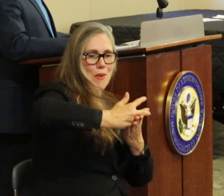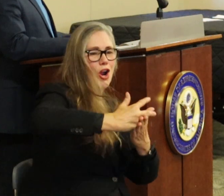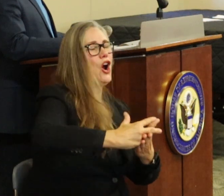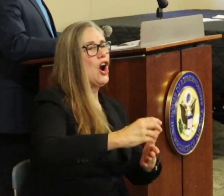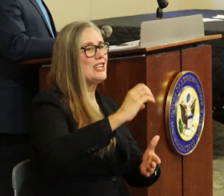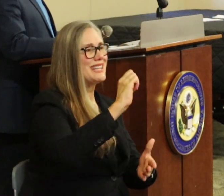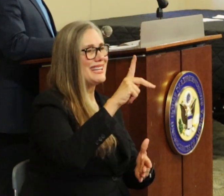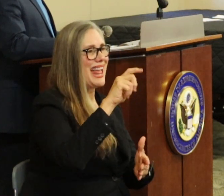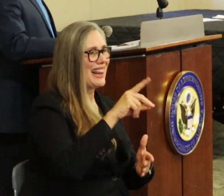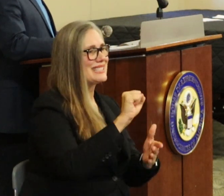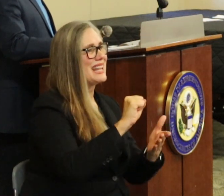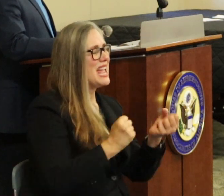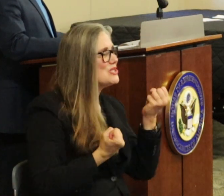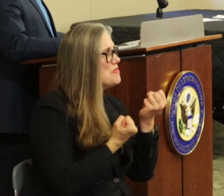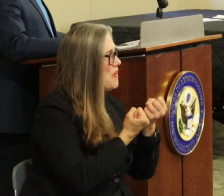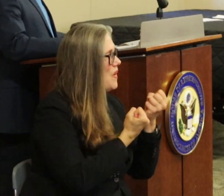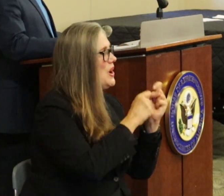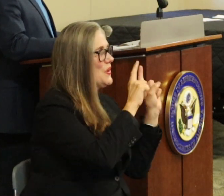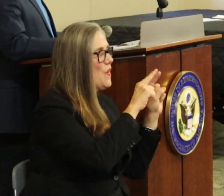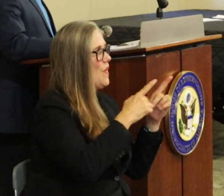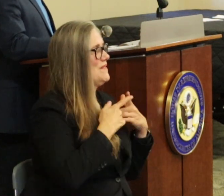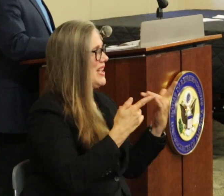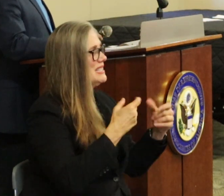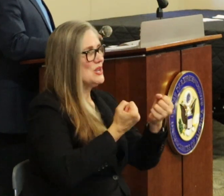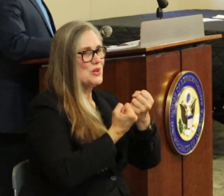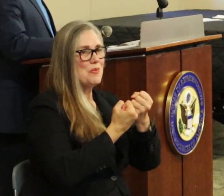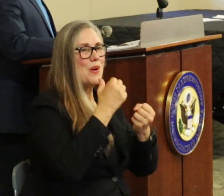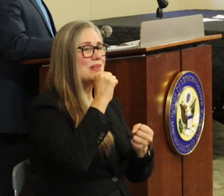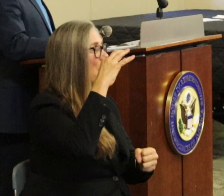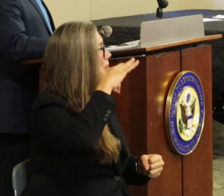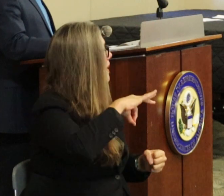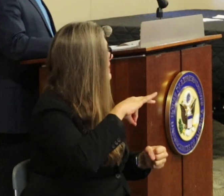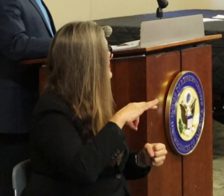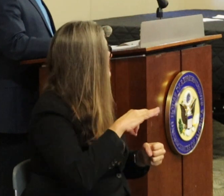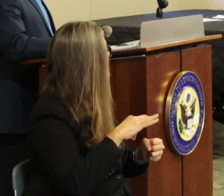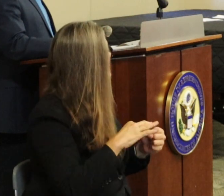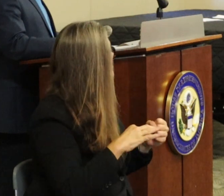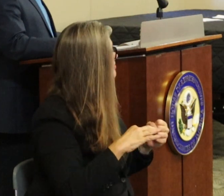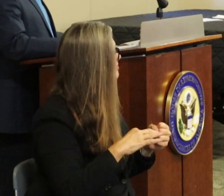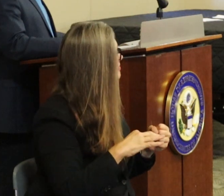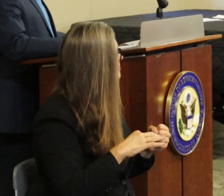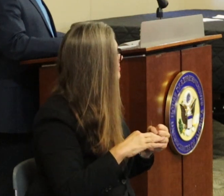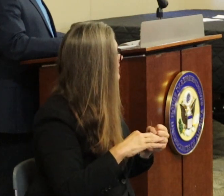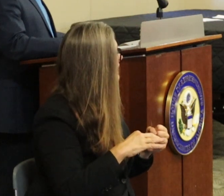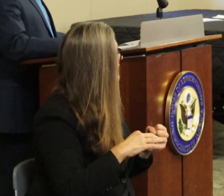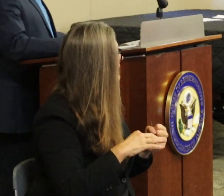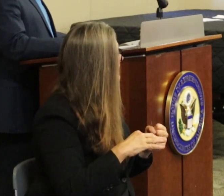to the different events and supporting all of our nonprofits in the area, right? So this is a